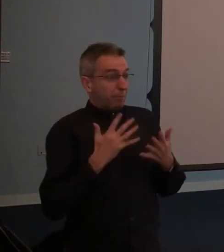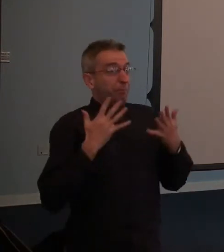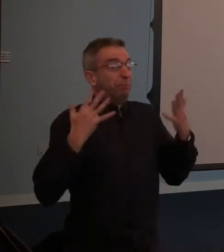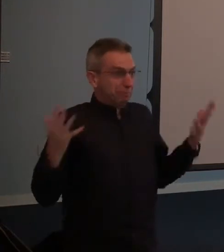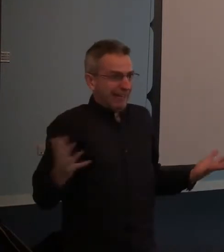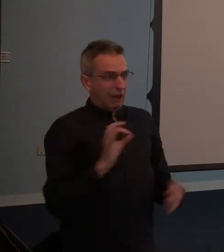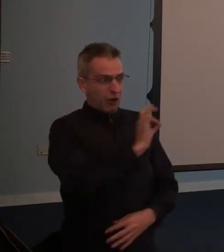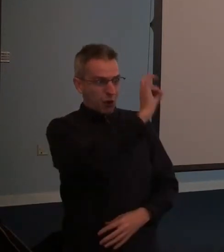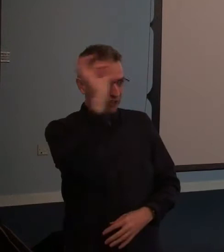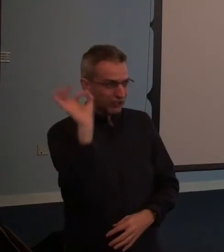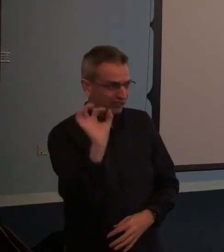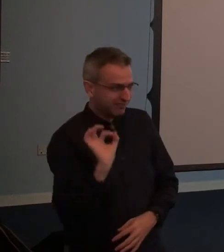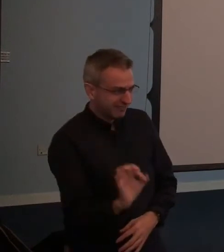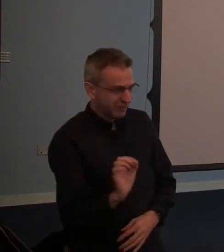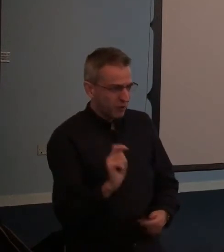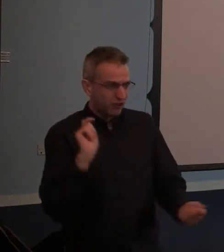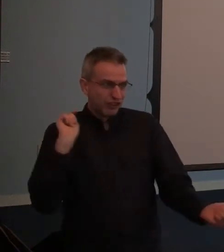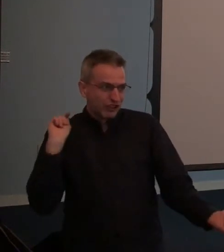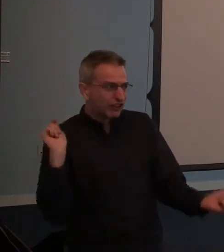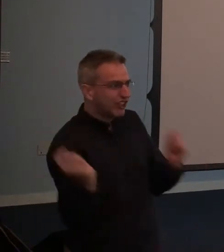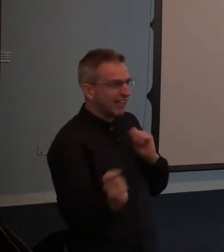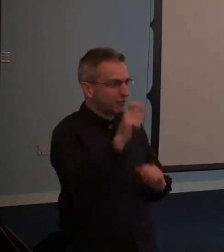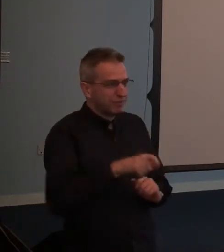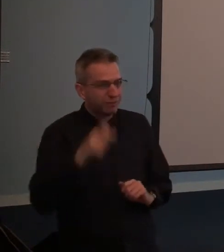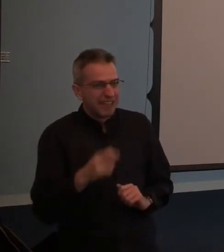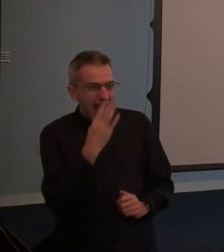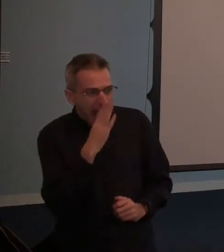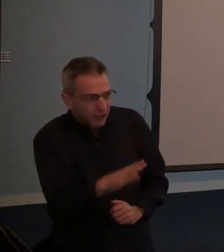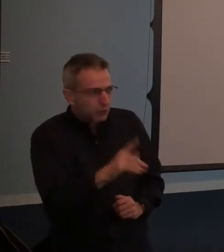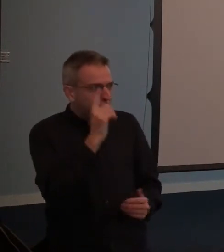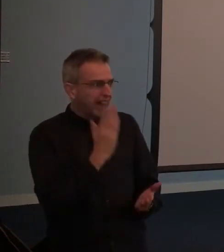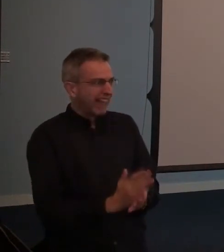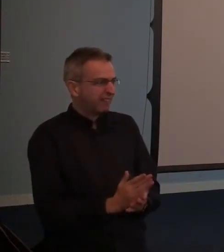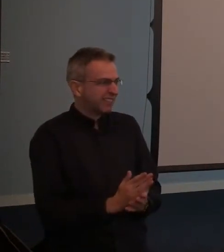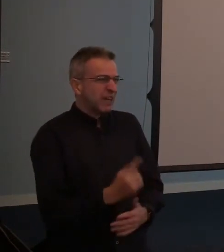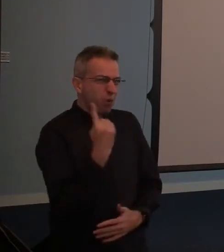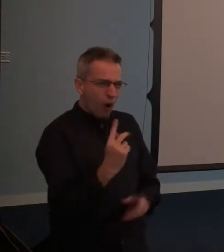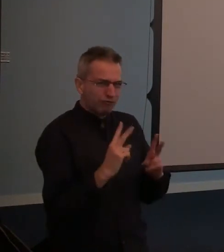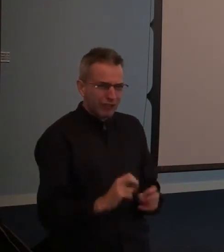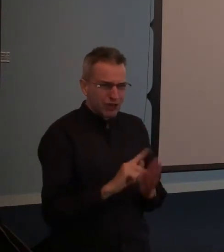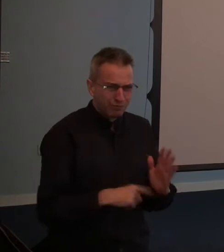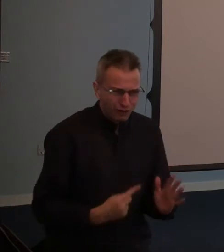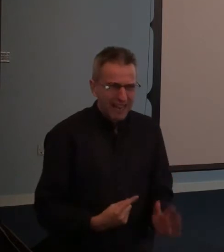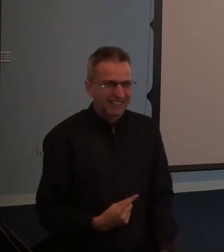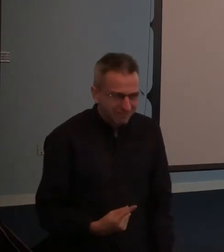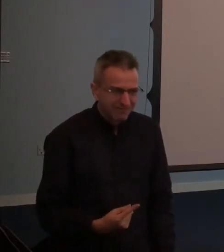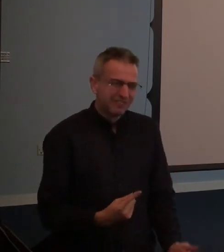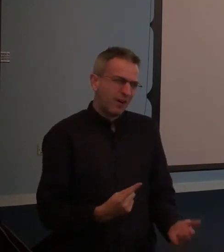change attitudes. But that was a massive question. Can we change people's attitudes and beliefs in one